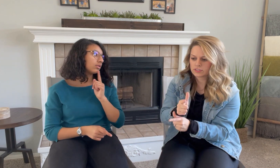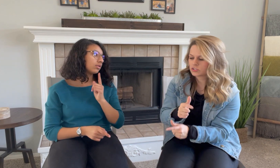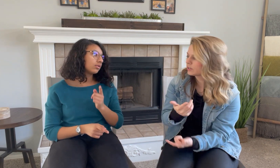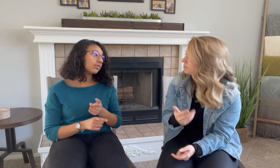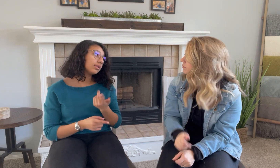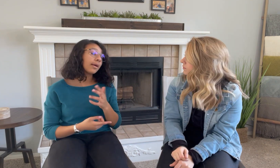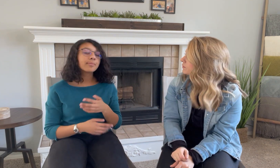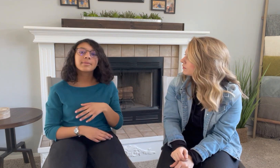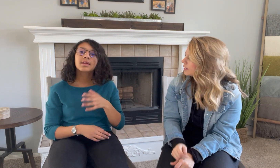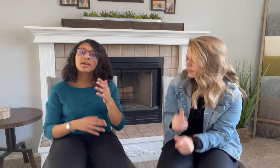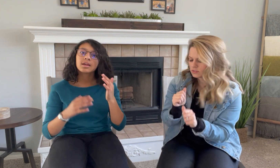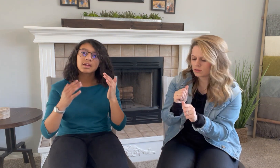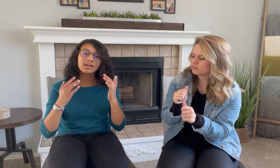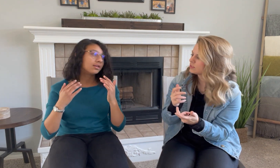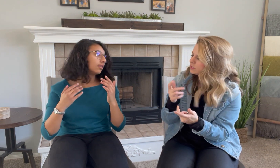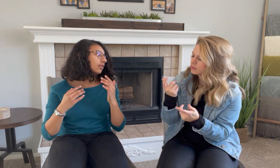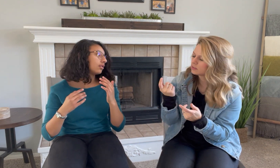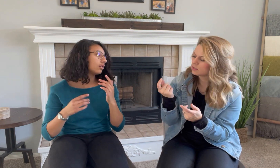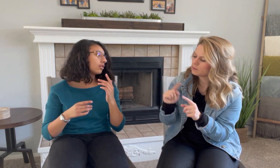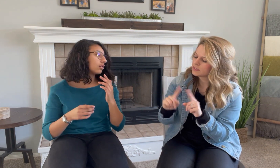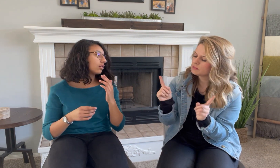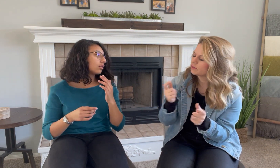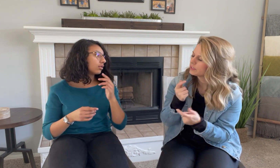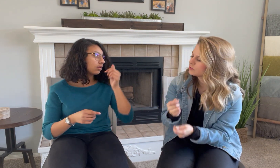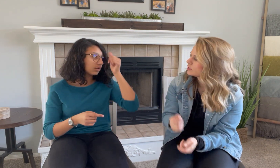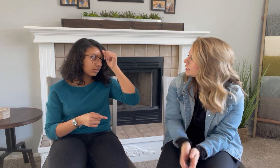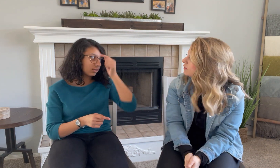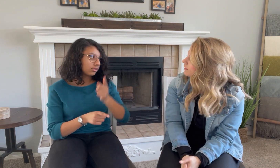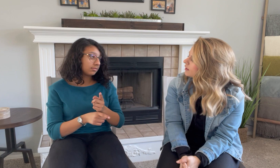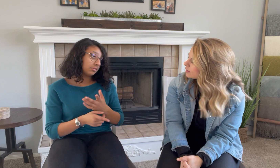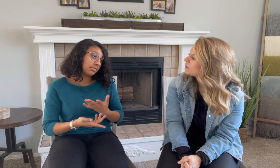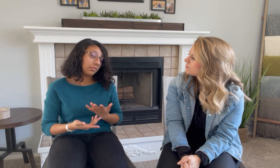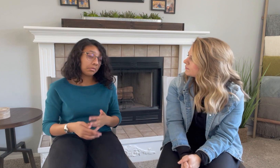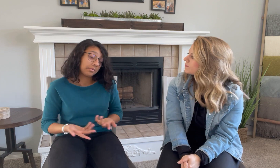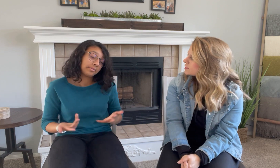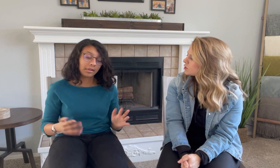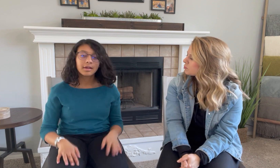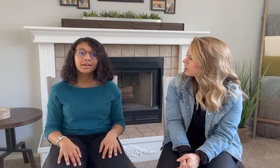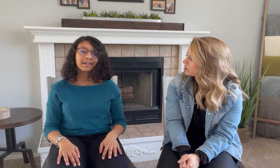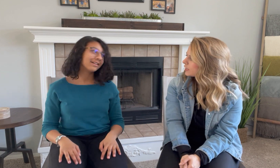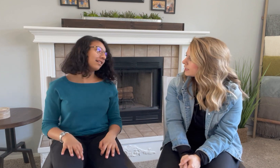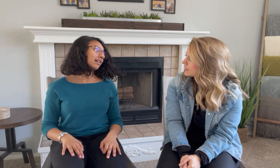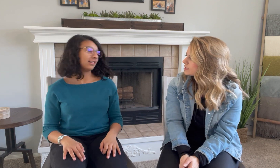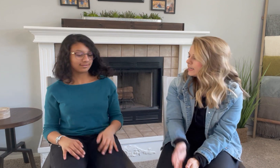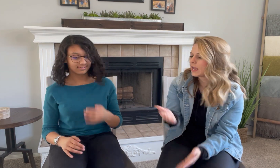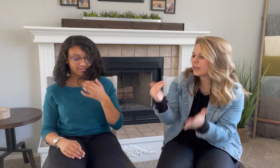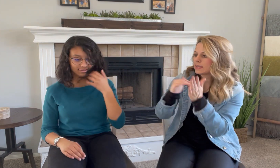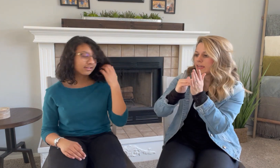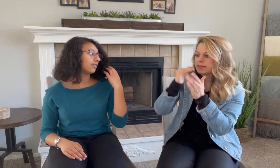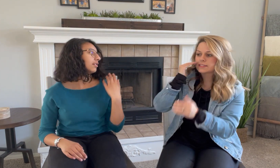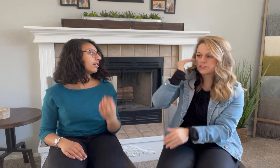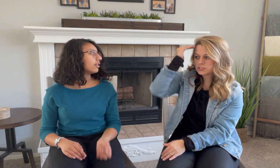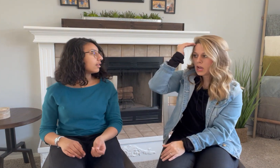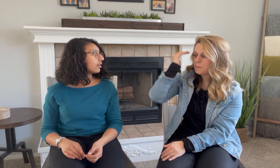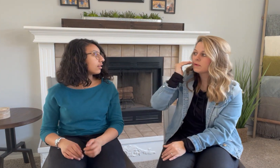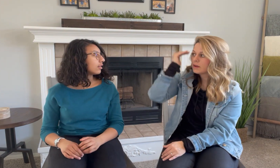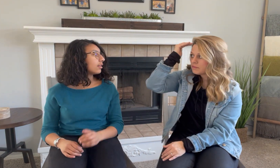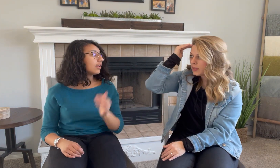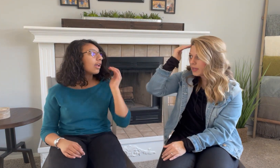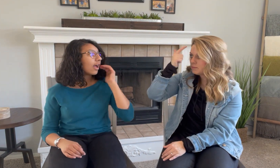sister. Yeah, so it's a little bit different. Interesting. Yeah, so brother like this. And yeah, again, it's at the top of the head